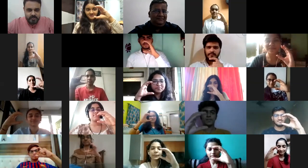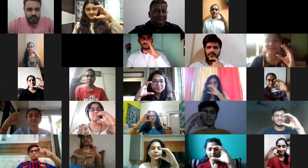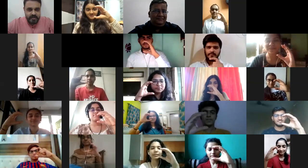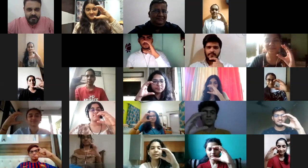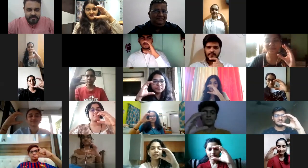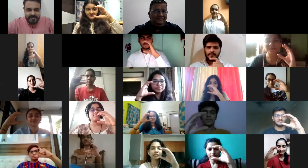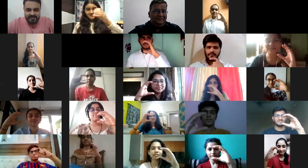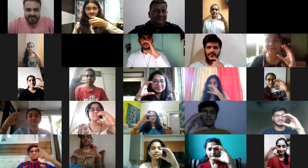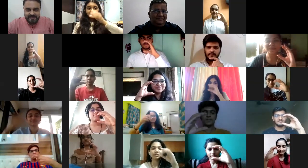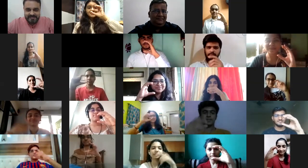Coffee.